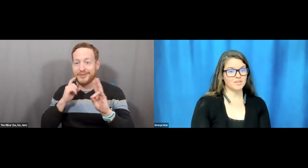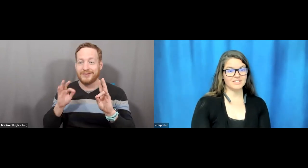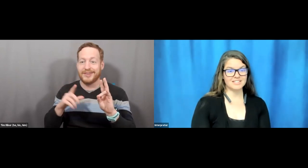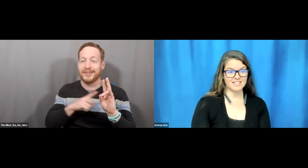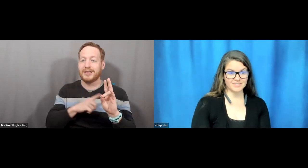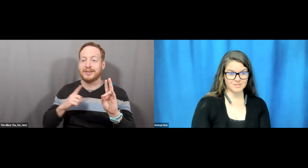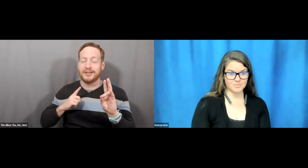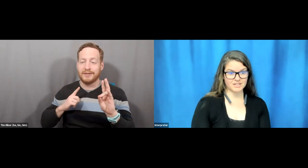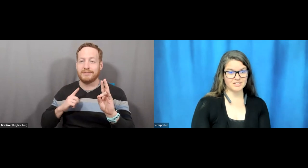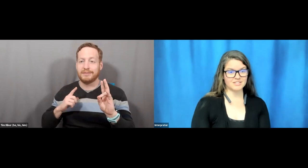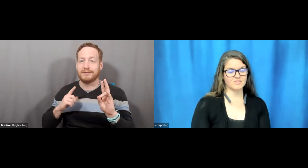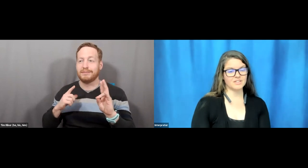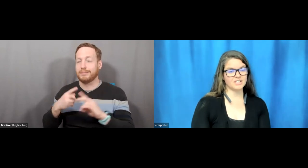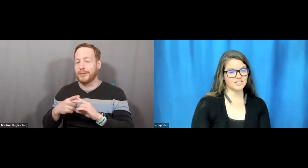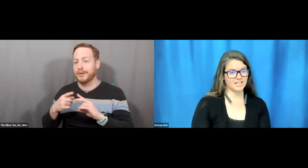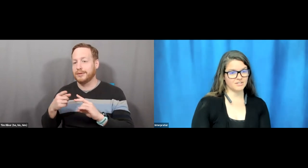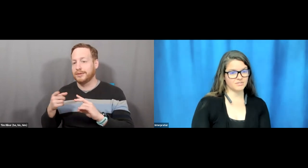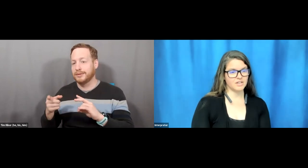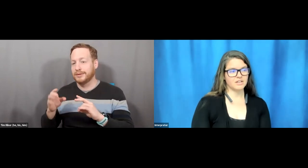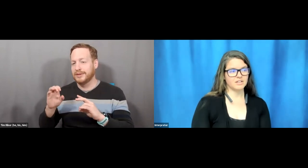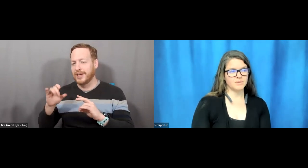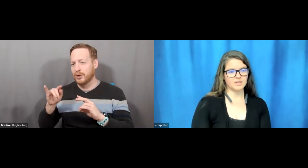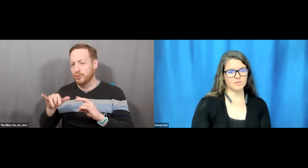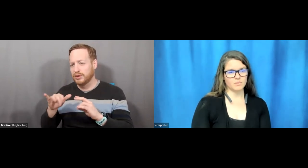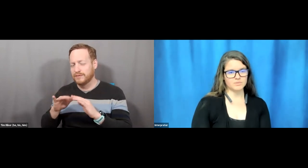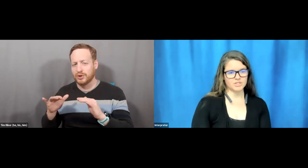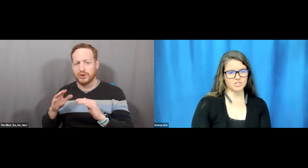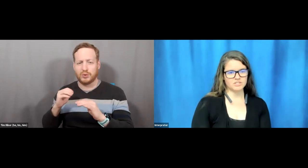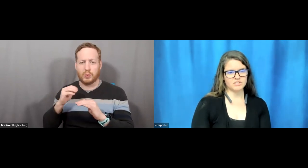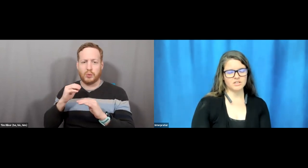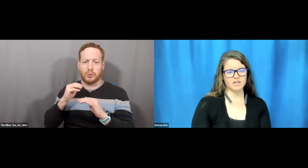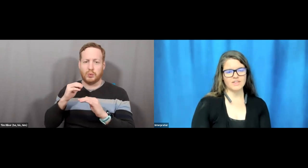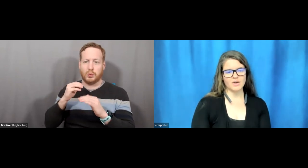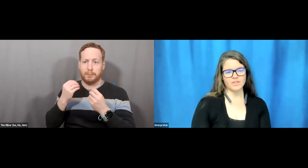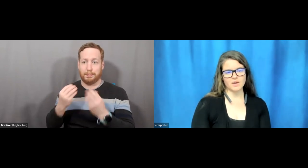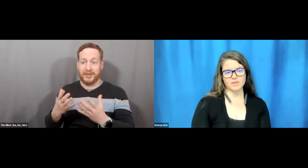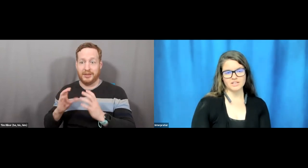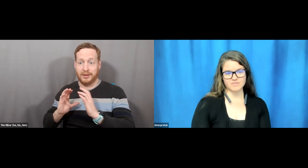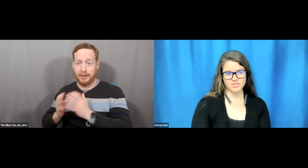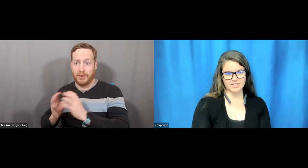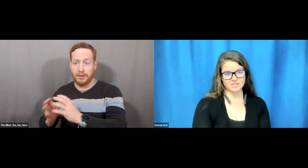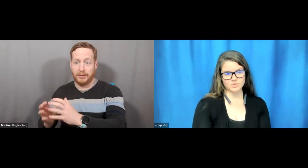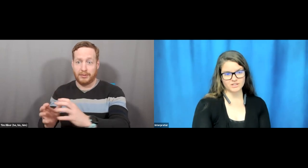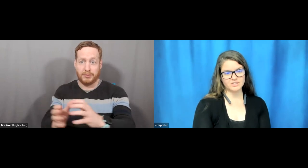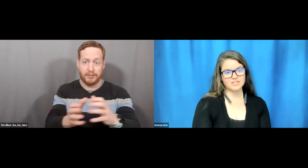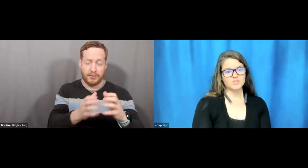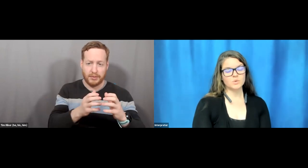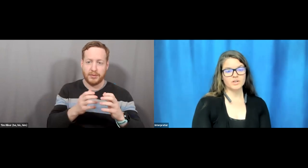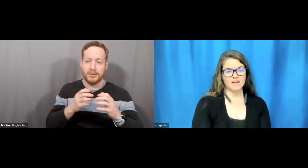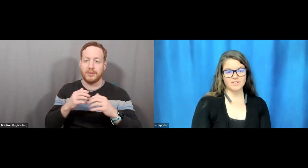even seven because of the legislative committee that was mentioned, and now the equity and diversity as well. So we're having